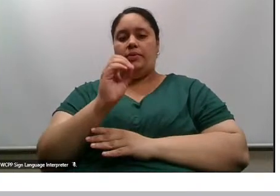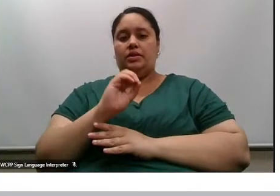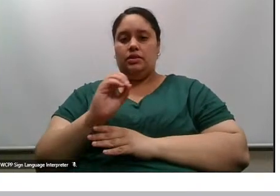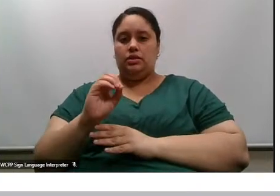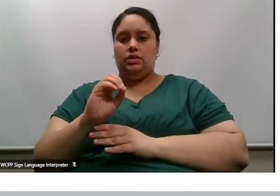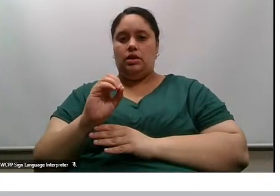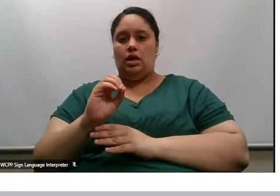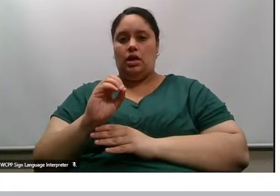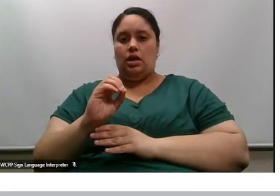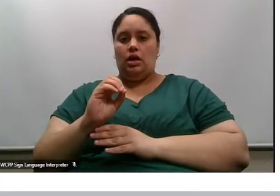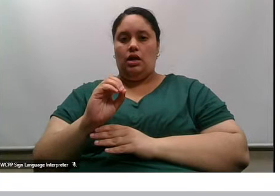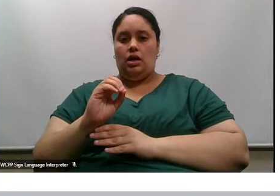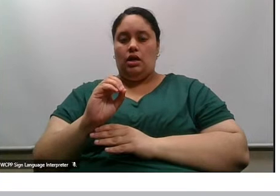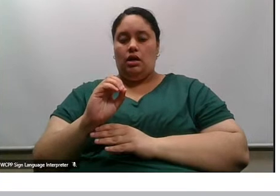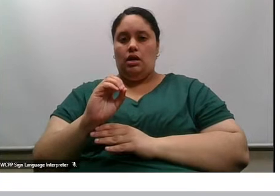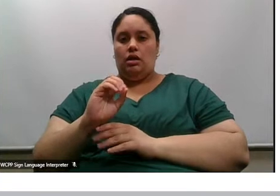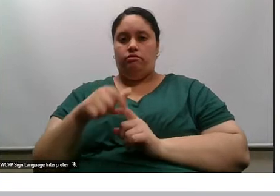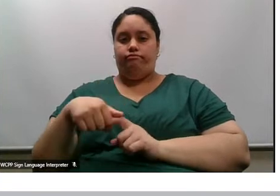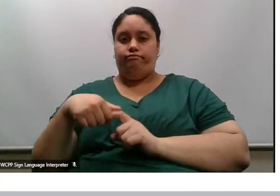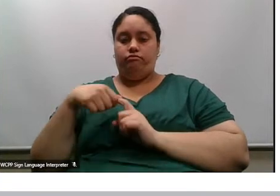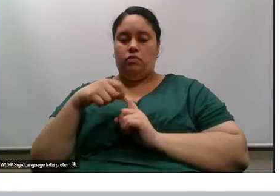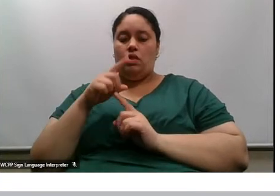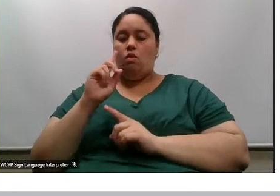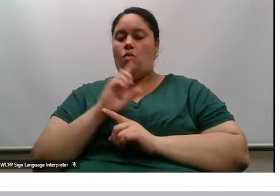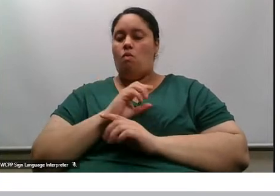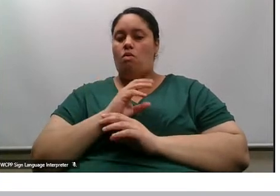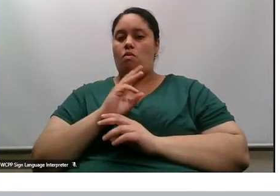threshold. There was no